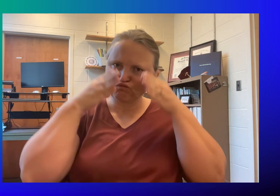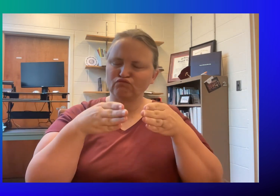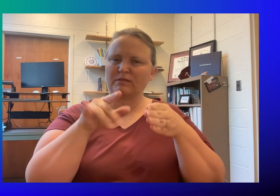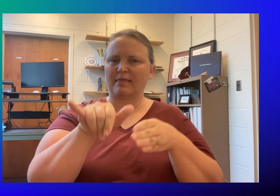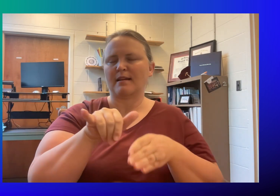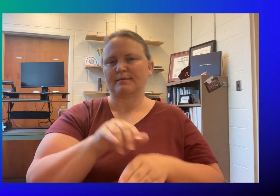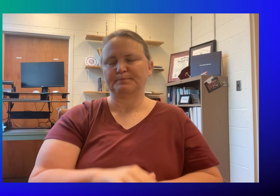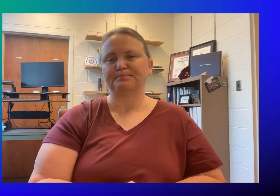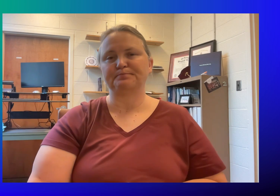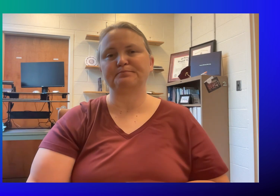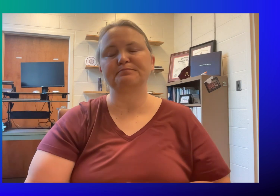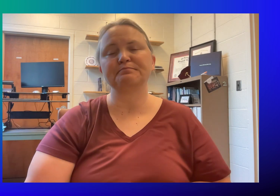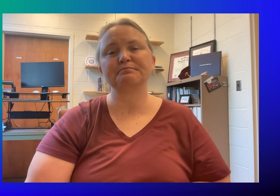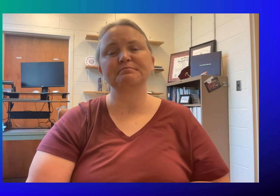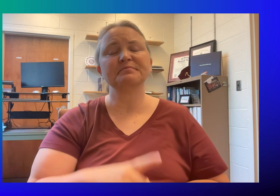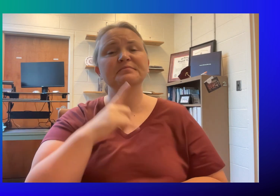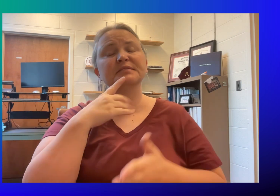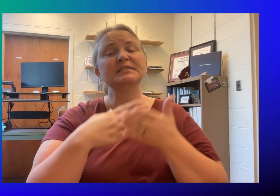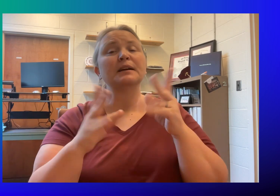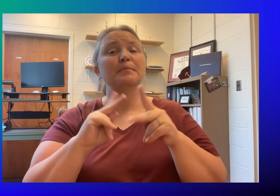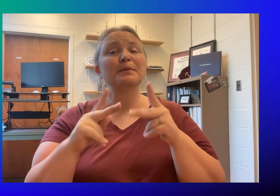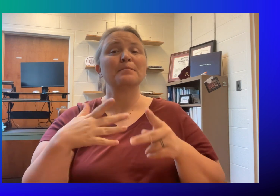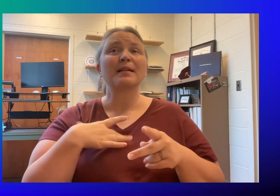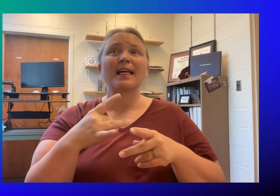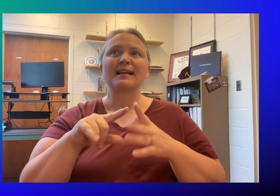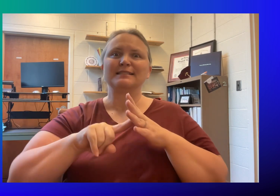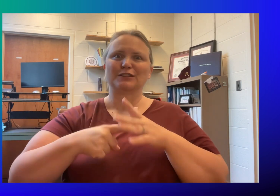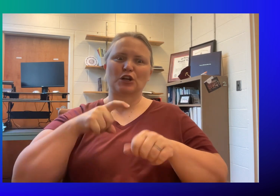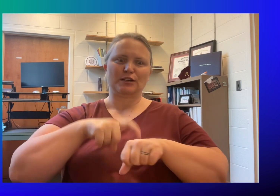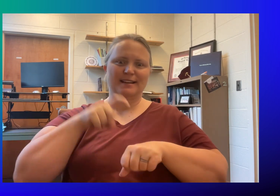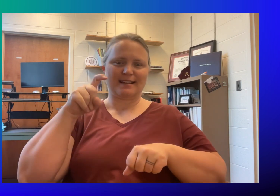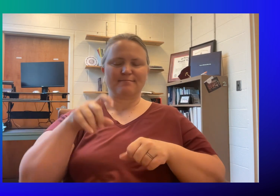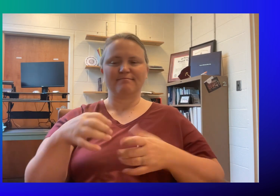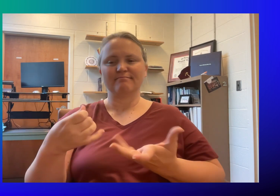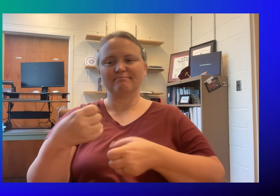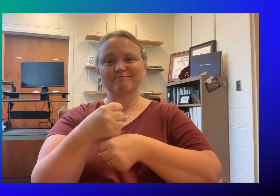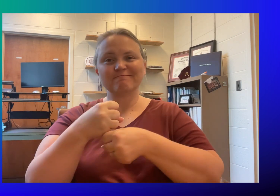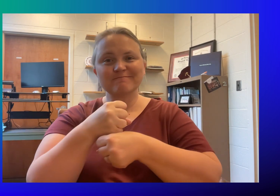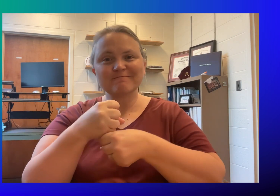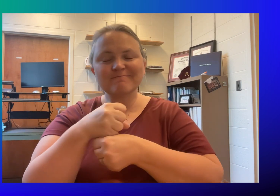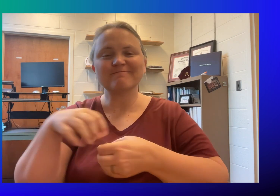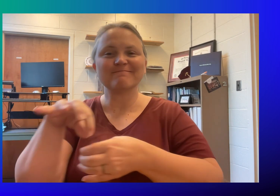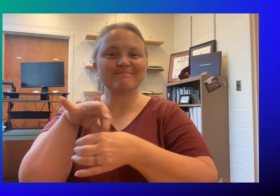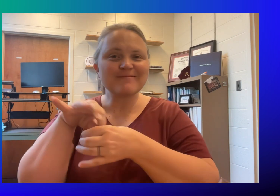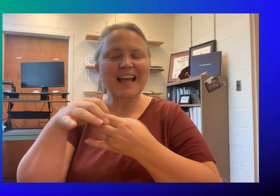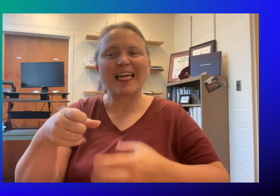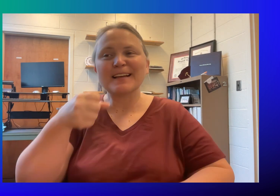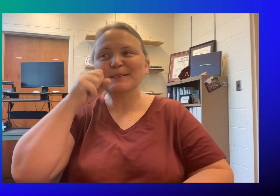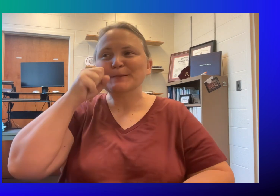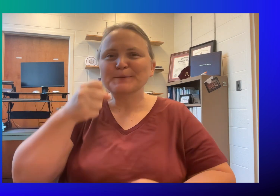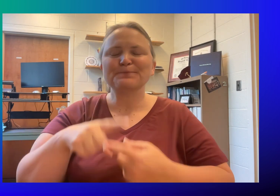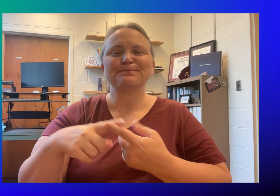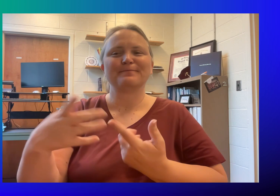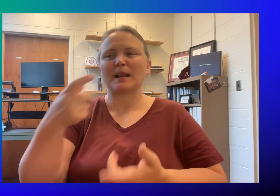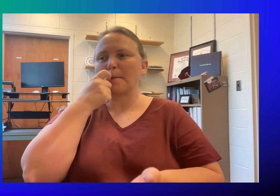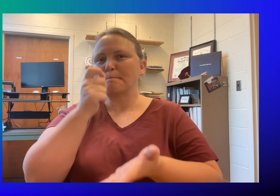Having some rituals at the beginning of the time. Some people might get their cup of coffee or their chai. You might grab your favorite